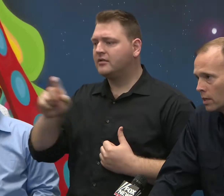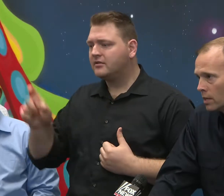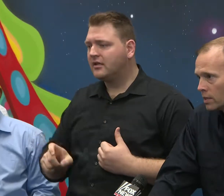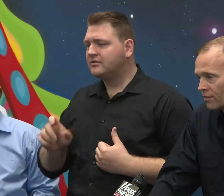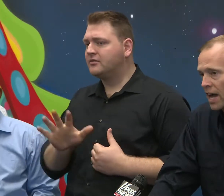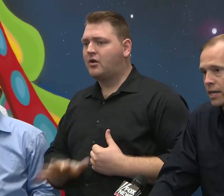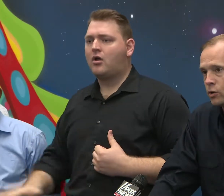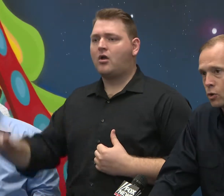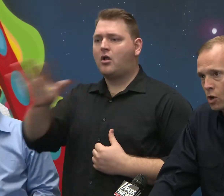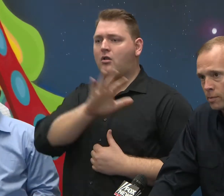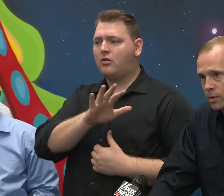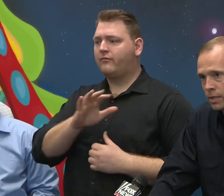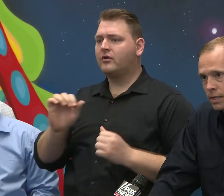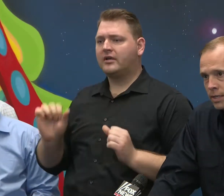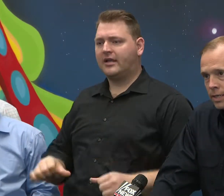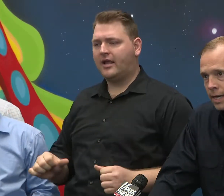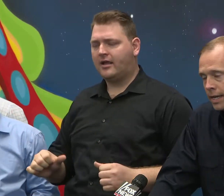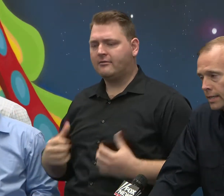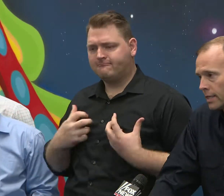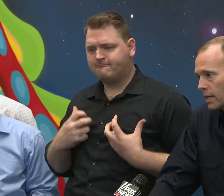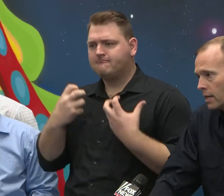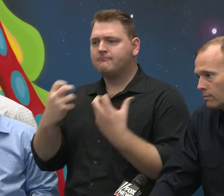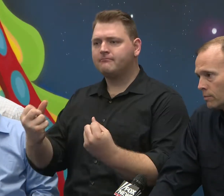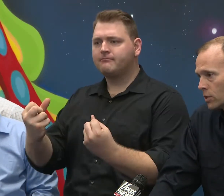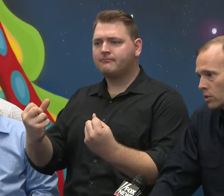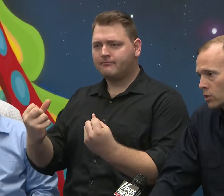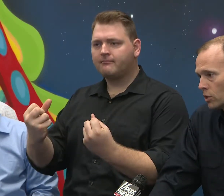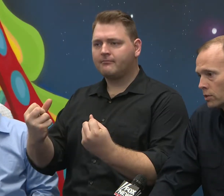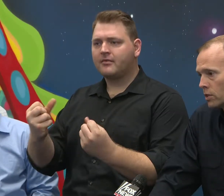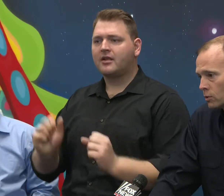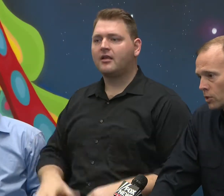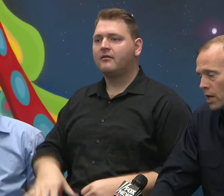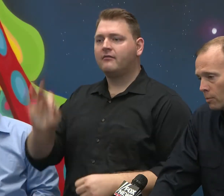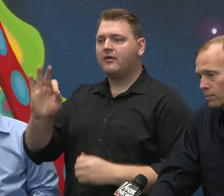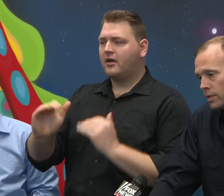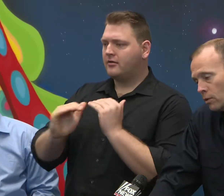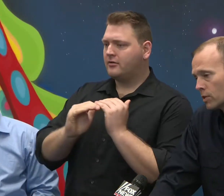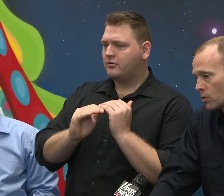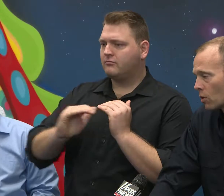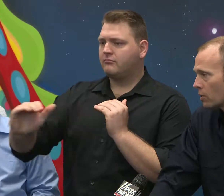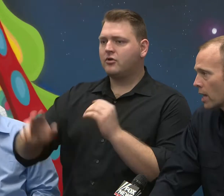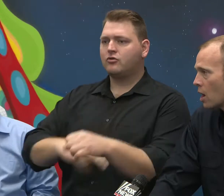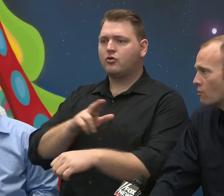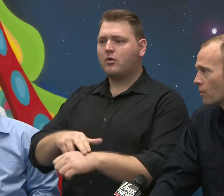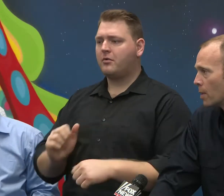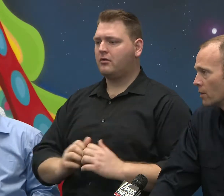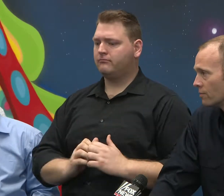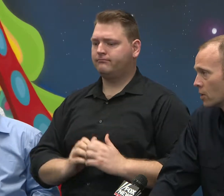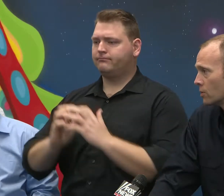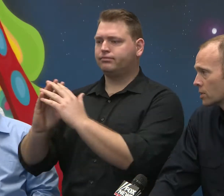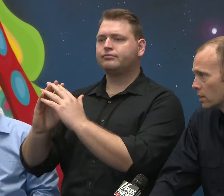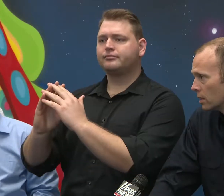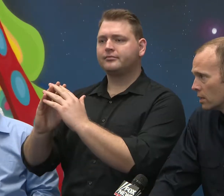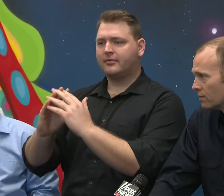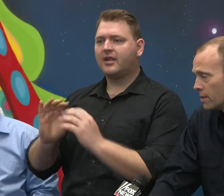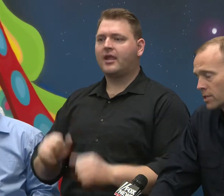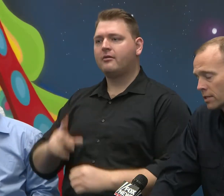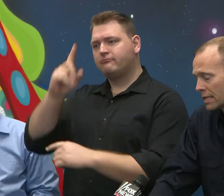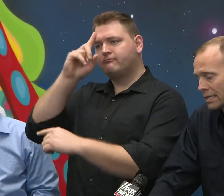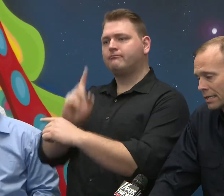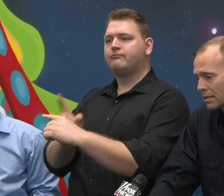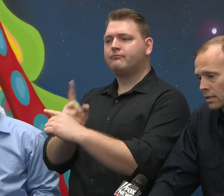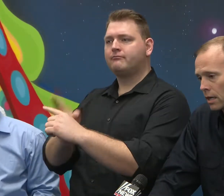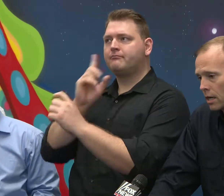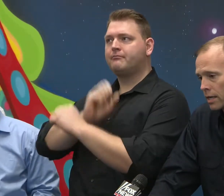goals, to find a new normal. And to help restore a ray of hope for folks.